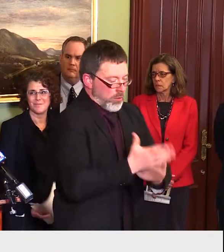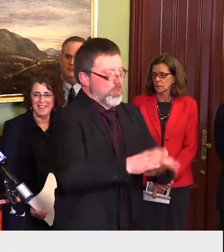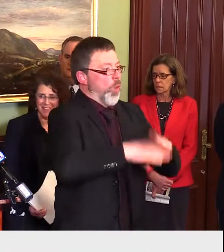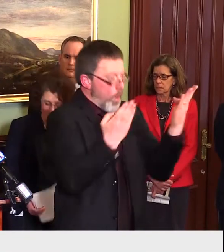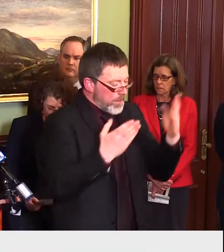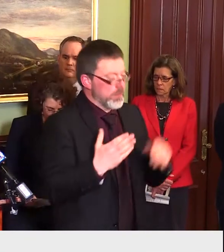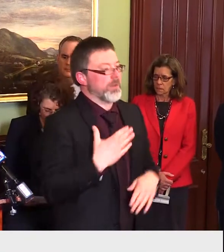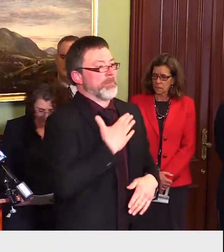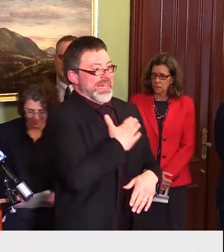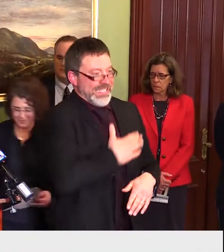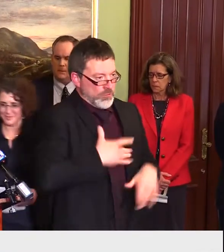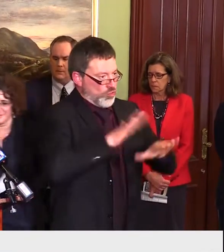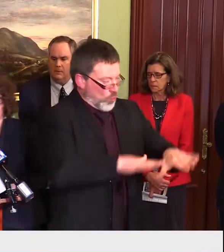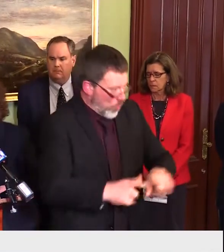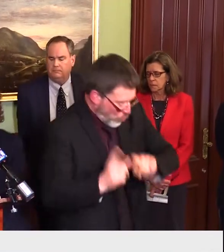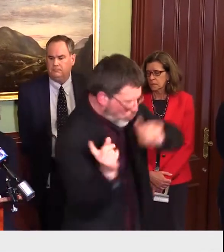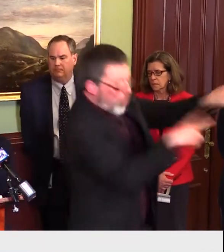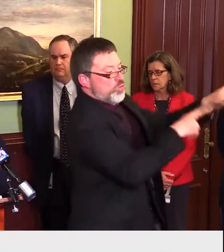Huck.